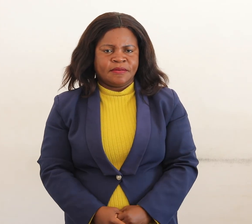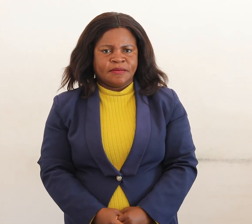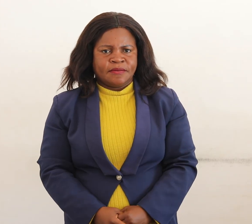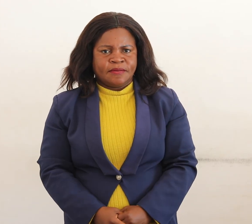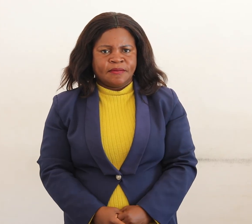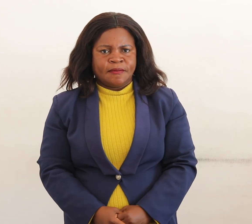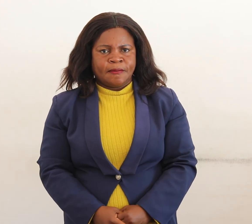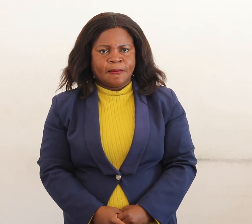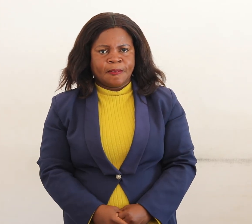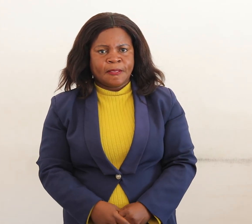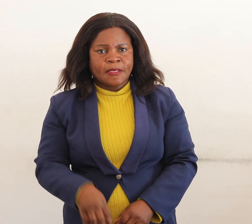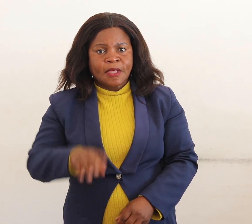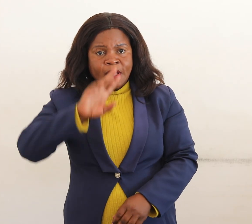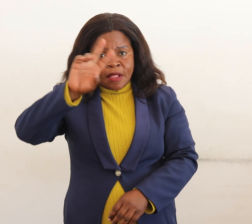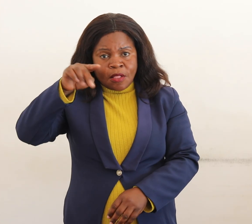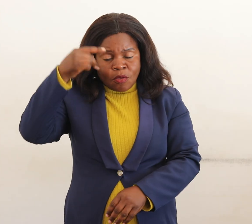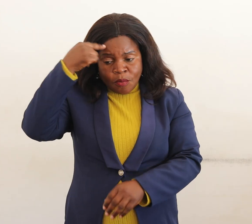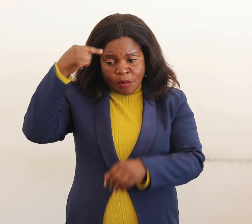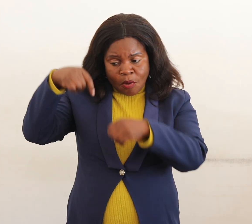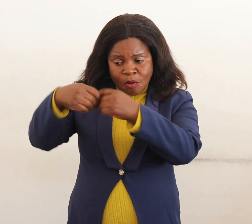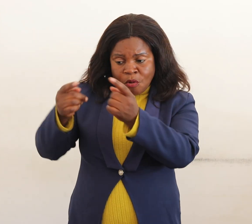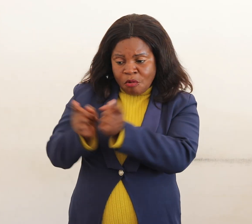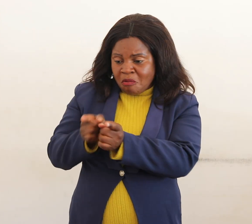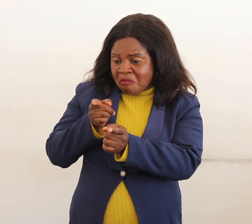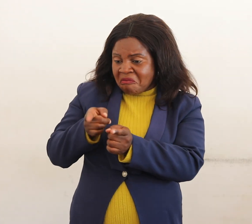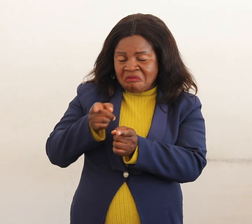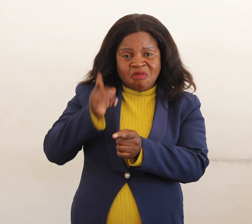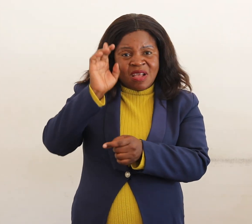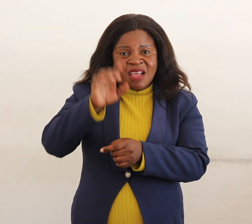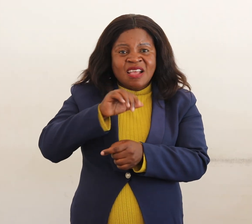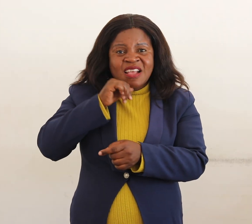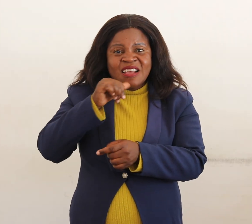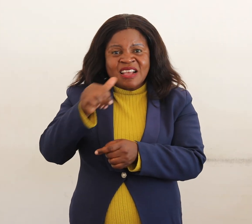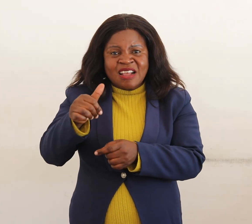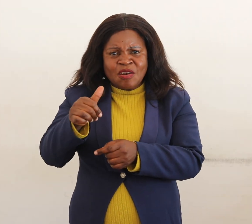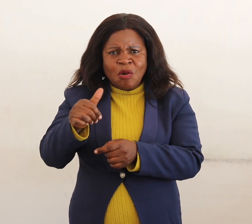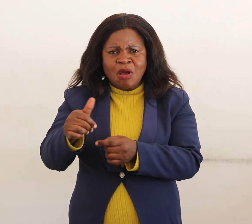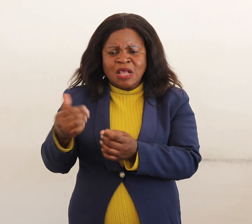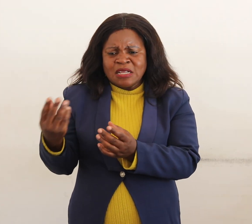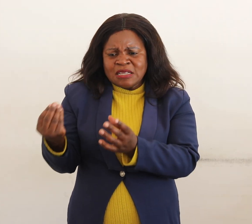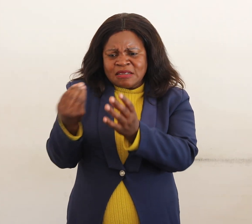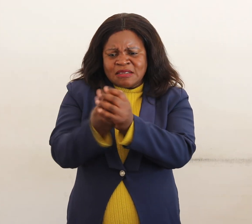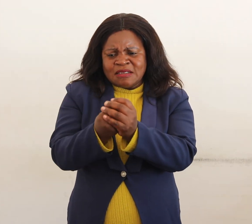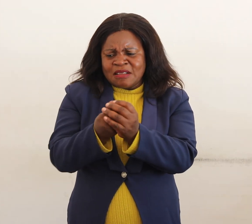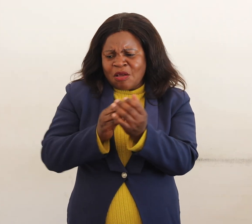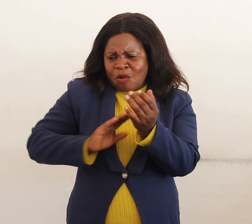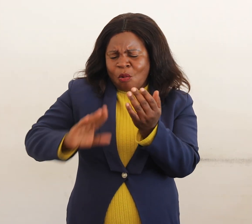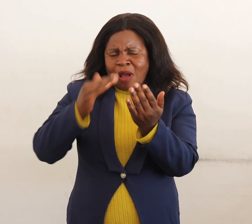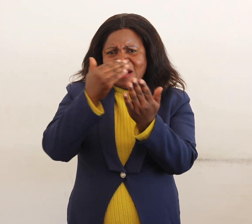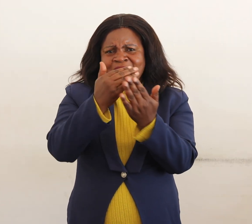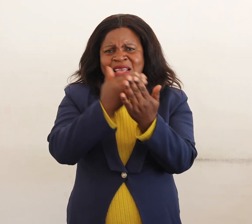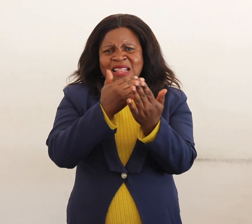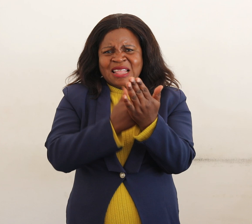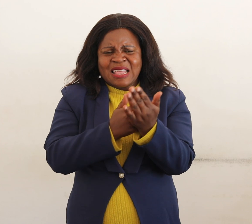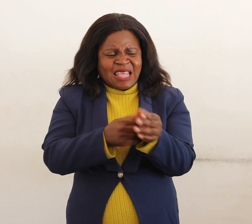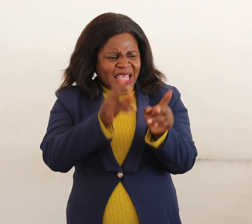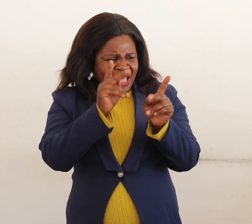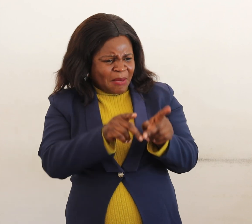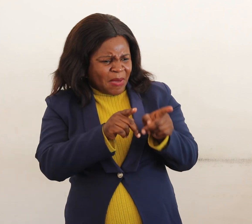A political party cannot include on its party list a person who has already taken part in